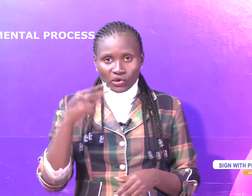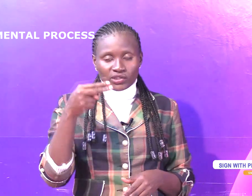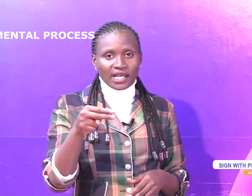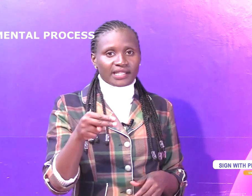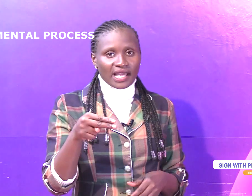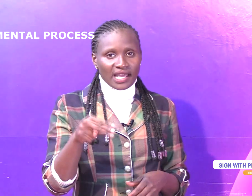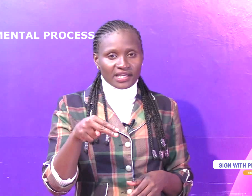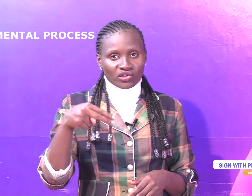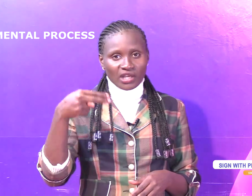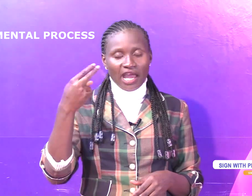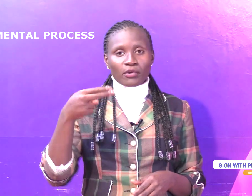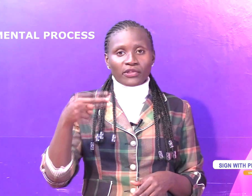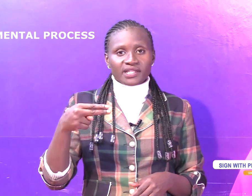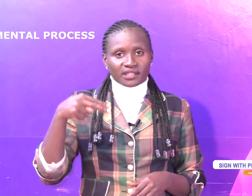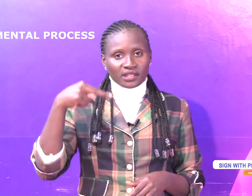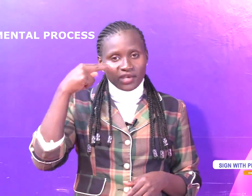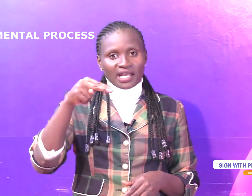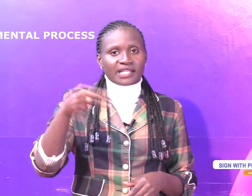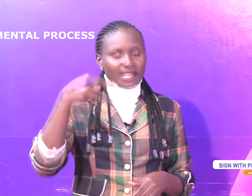letter H, hypothesis, you're making letter H from